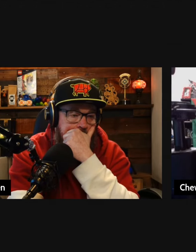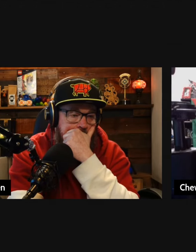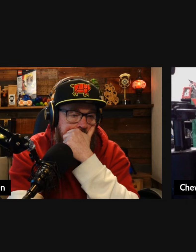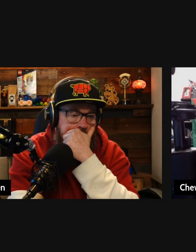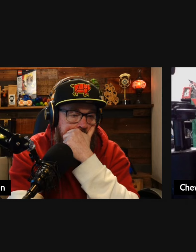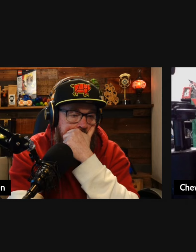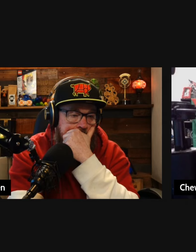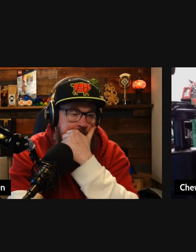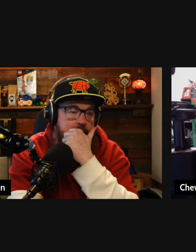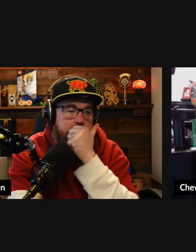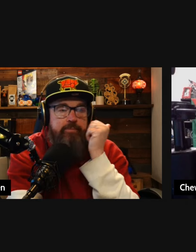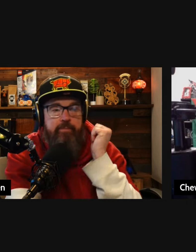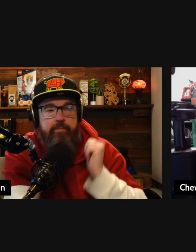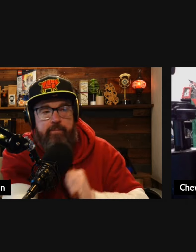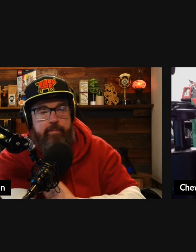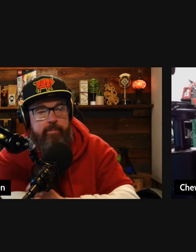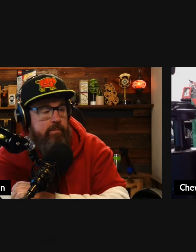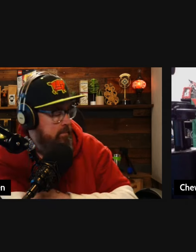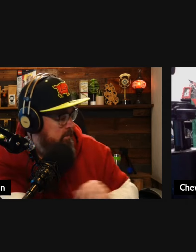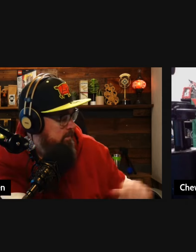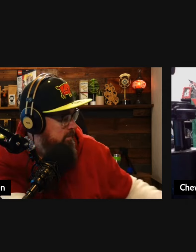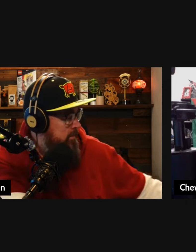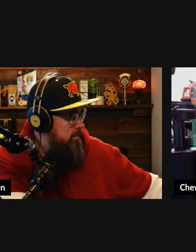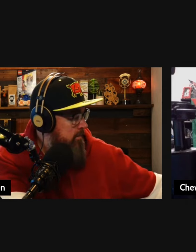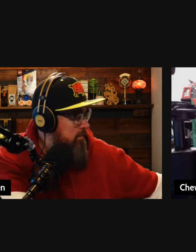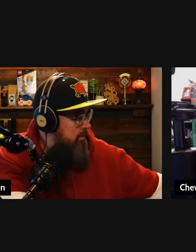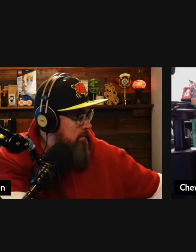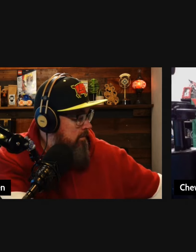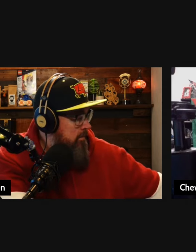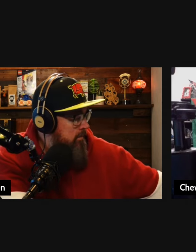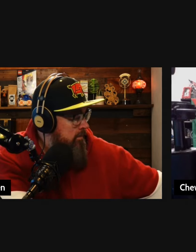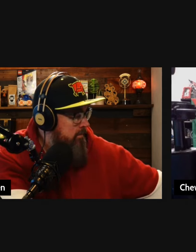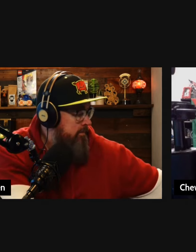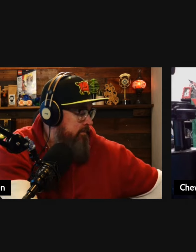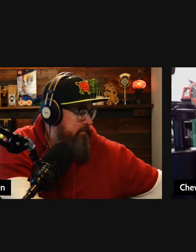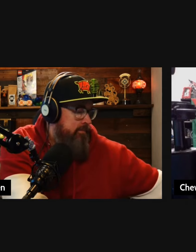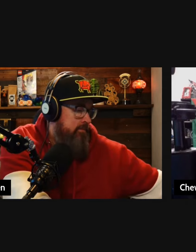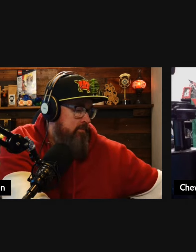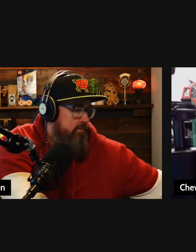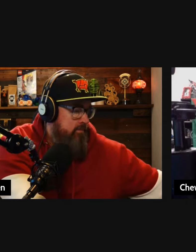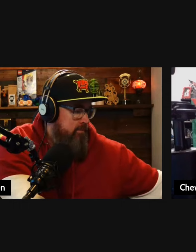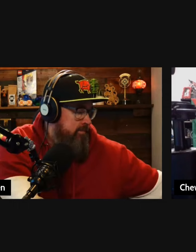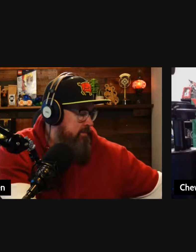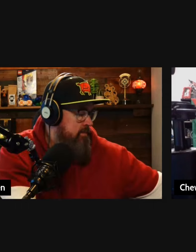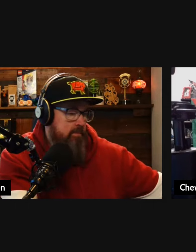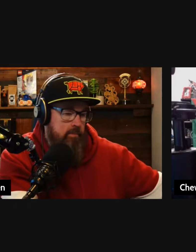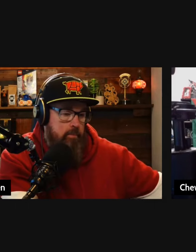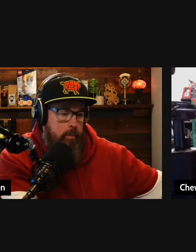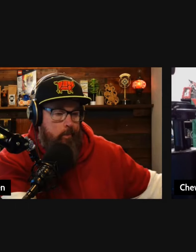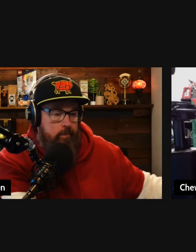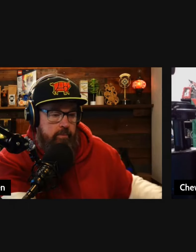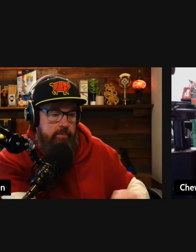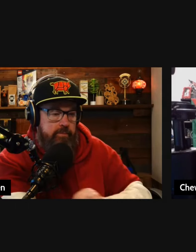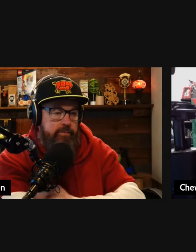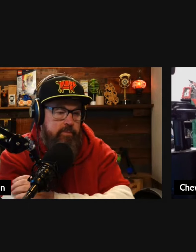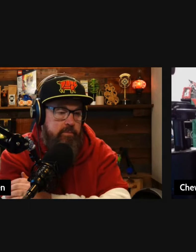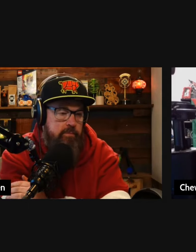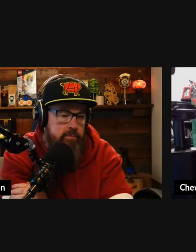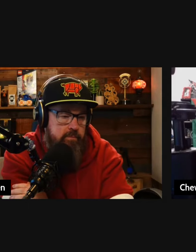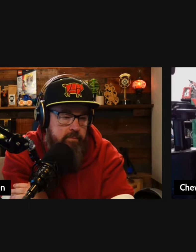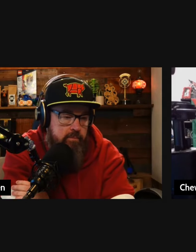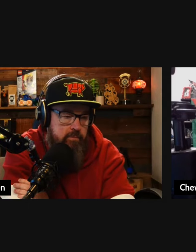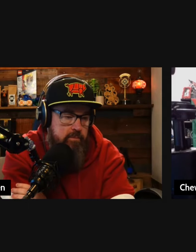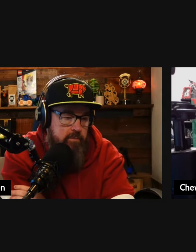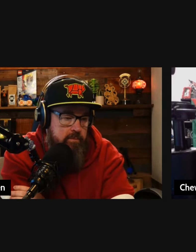this contract. Yeah. And then they're going to have to tell us how much money it cost to get